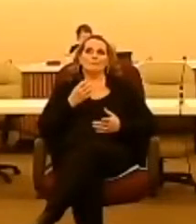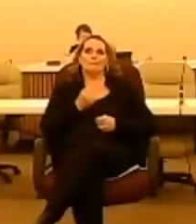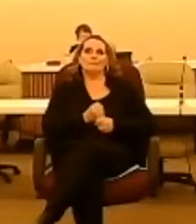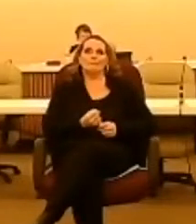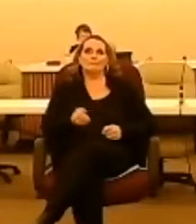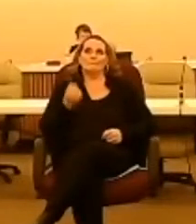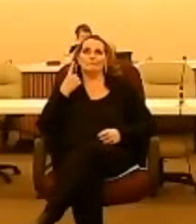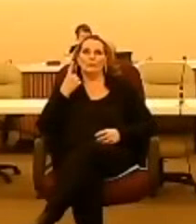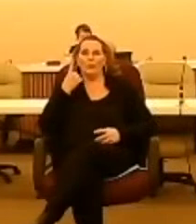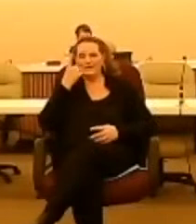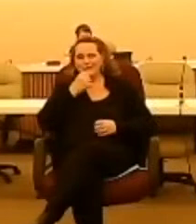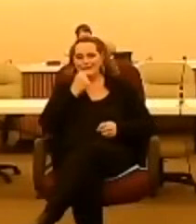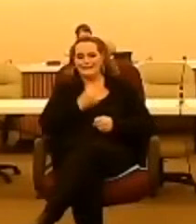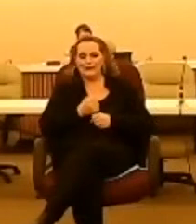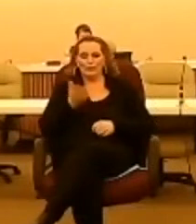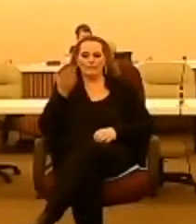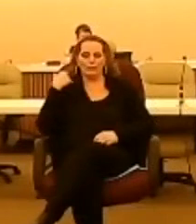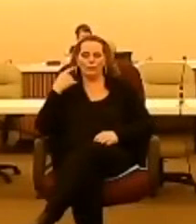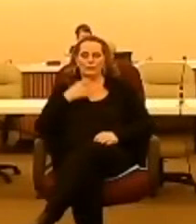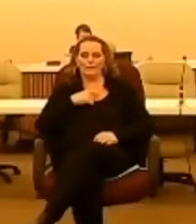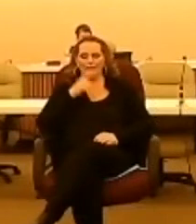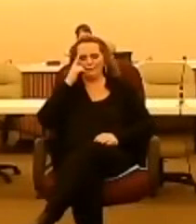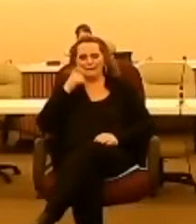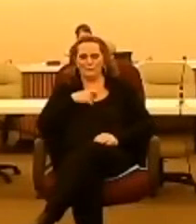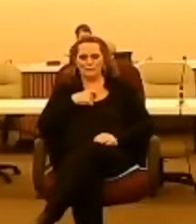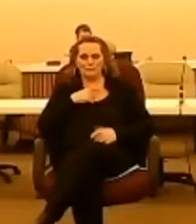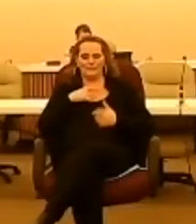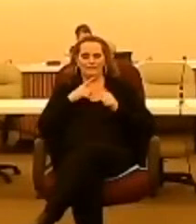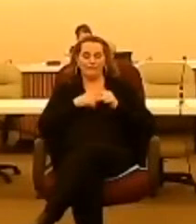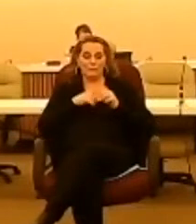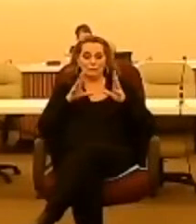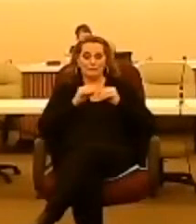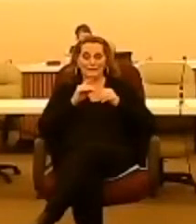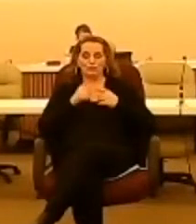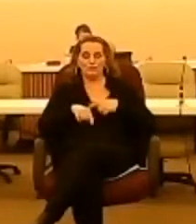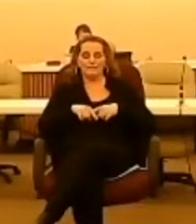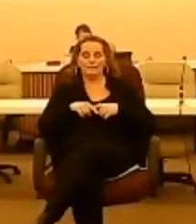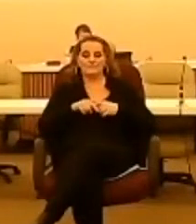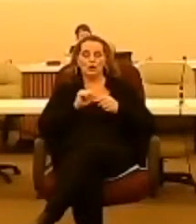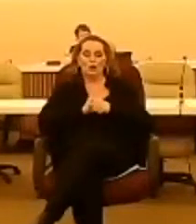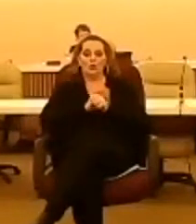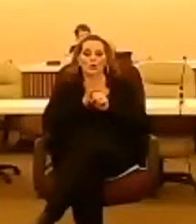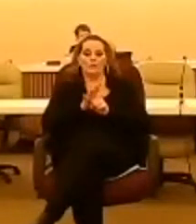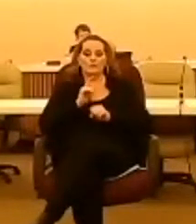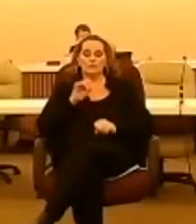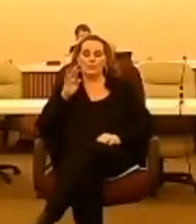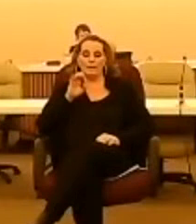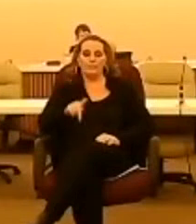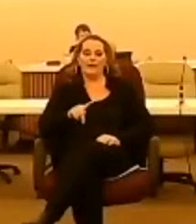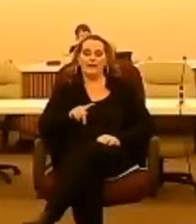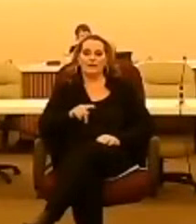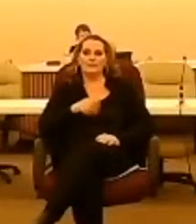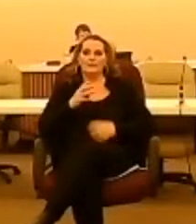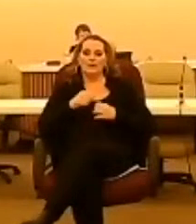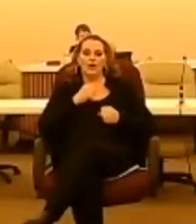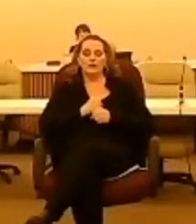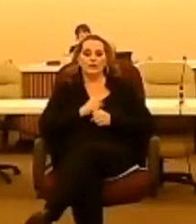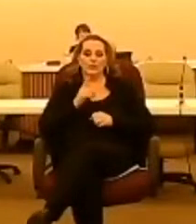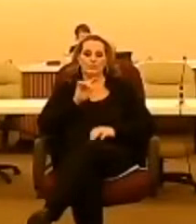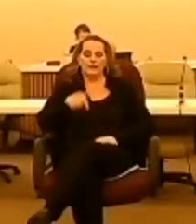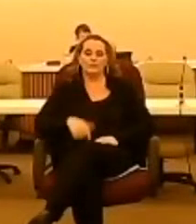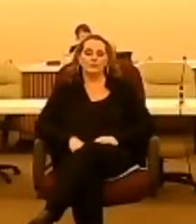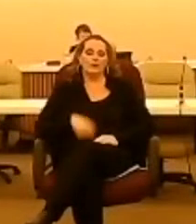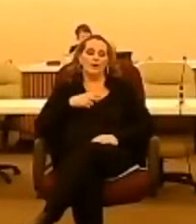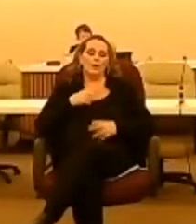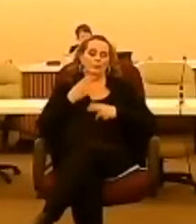first meeting during this whole COVID era. So I am back a year later. Please on introduce this yourself. application. Sure. My name